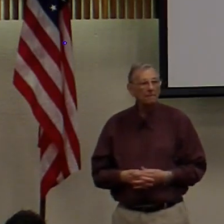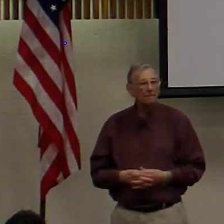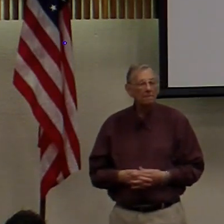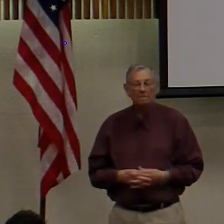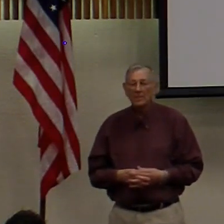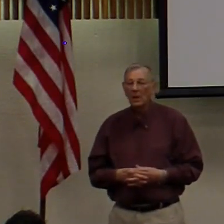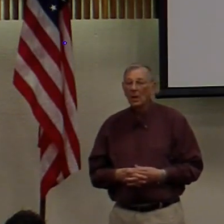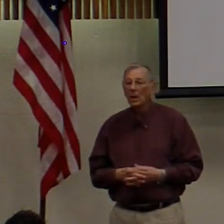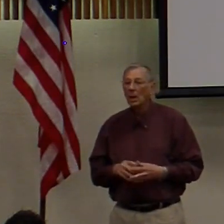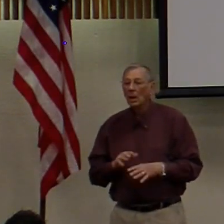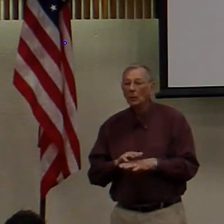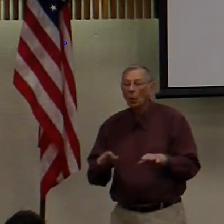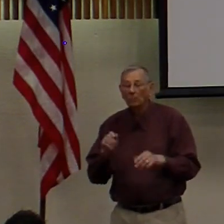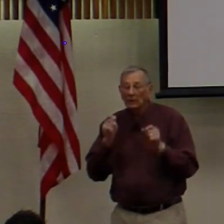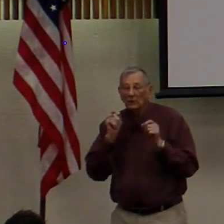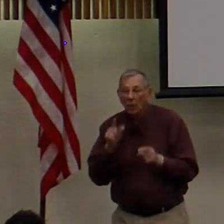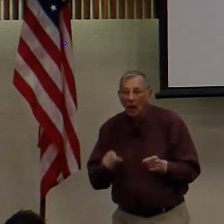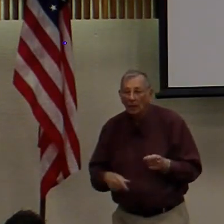Don't be surprised.